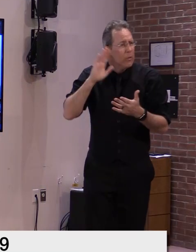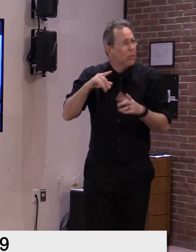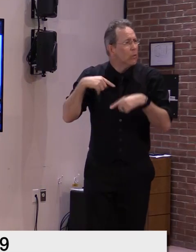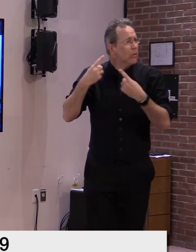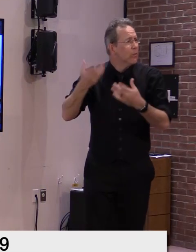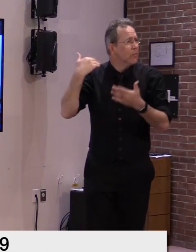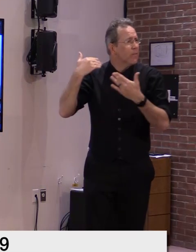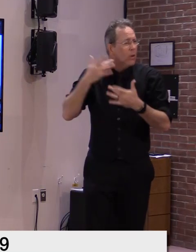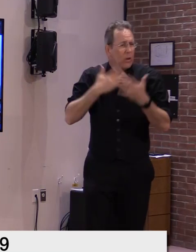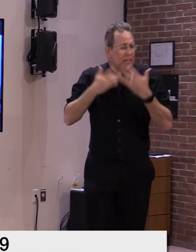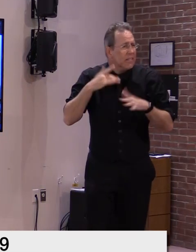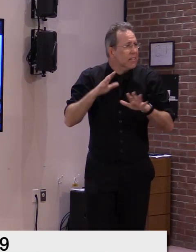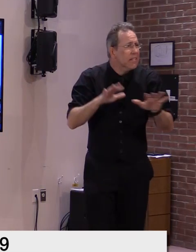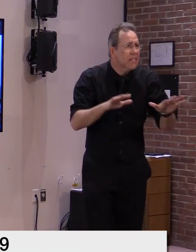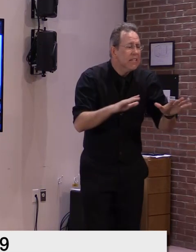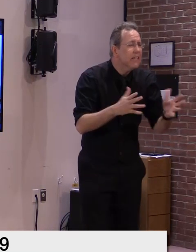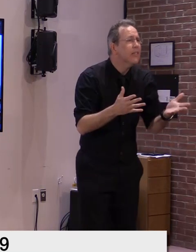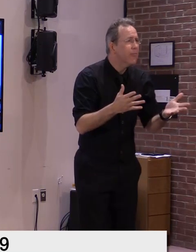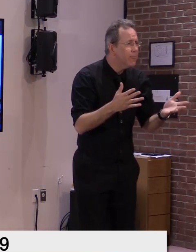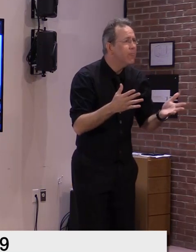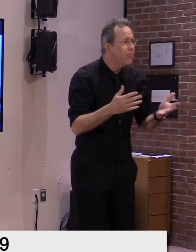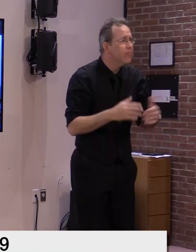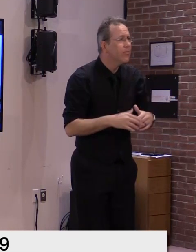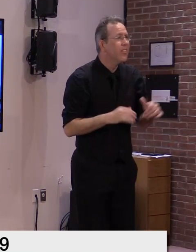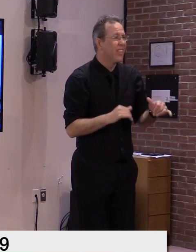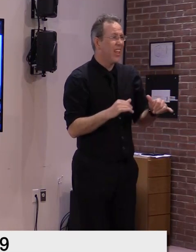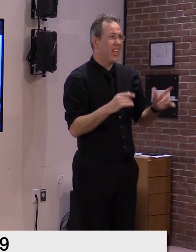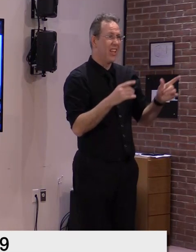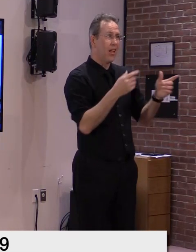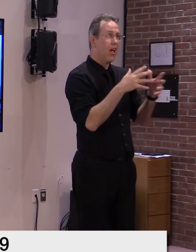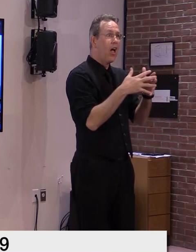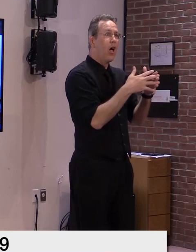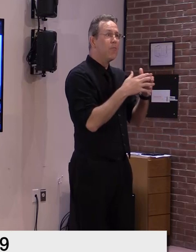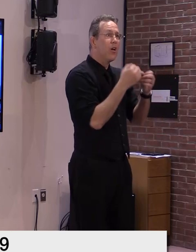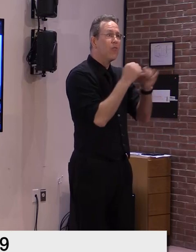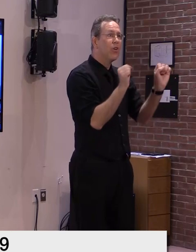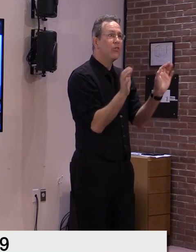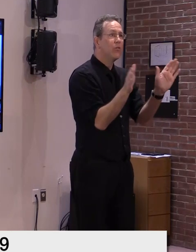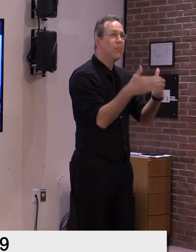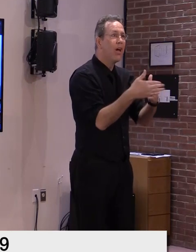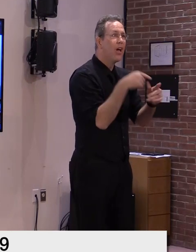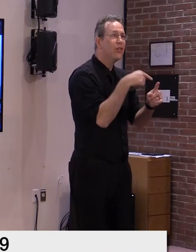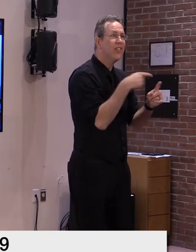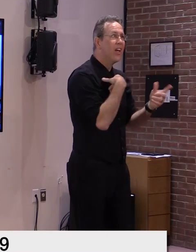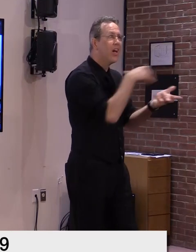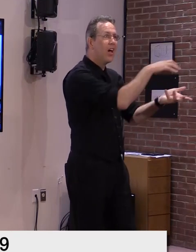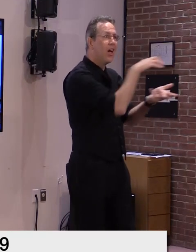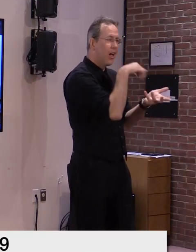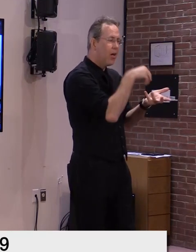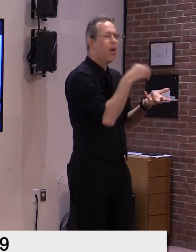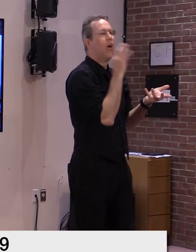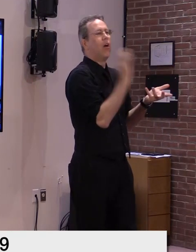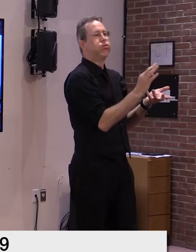able to do in this American Rescue Plan is significantly increase